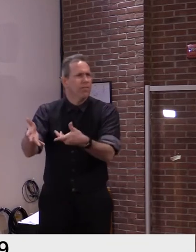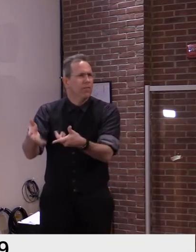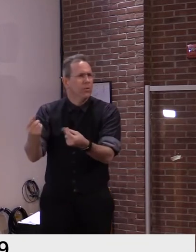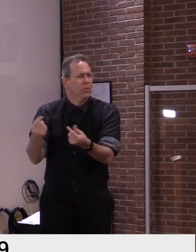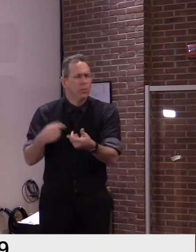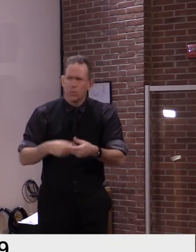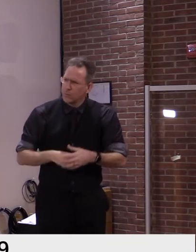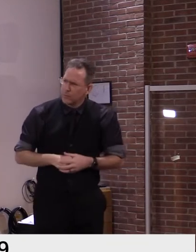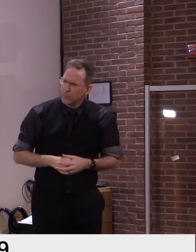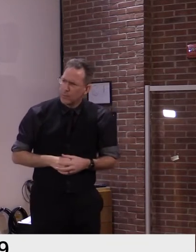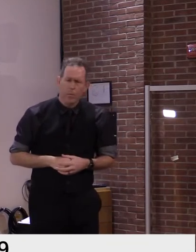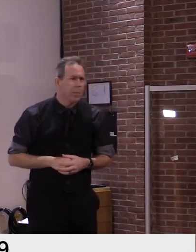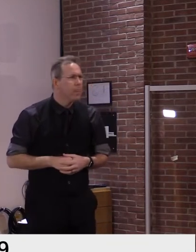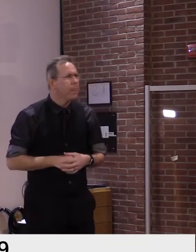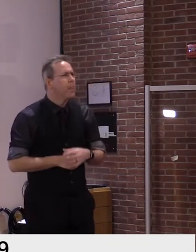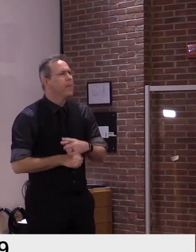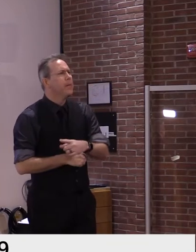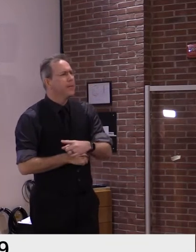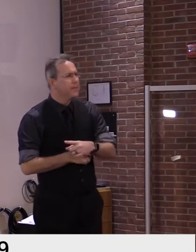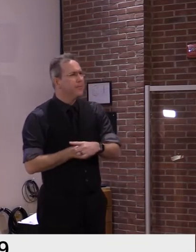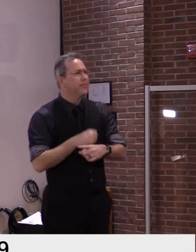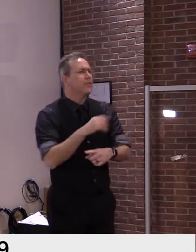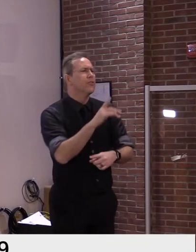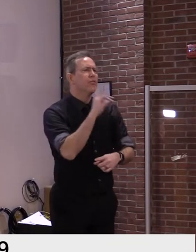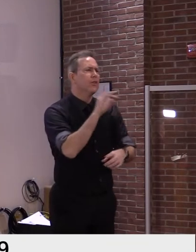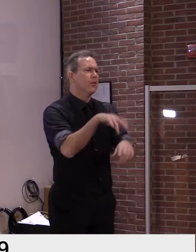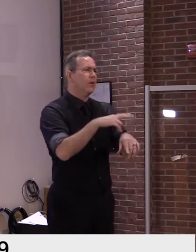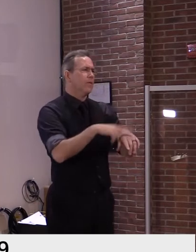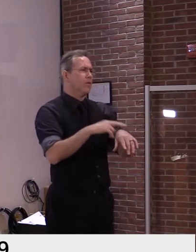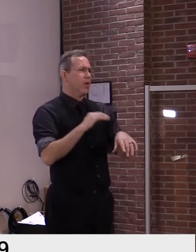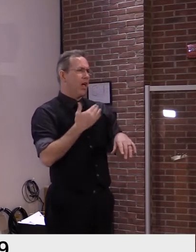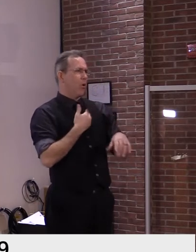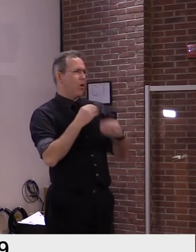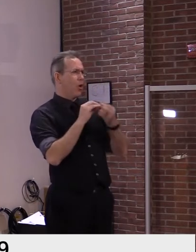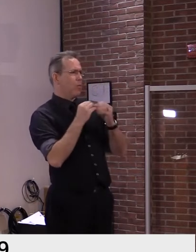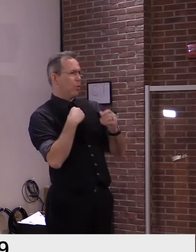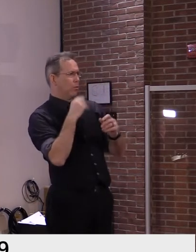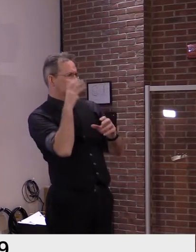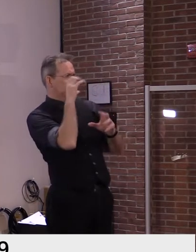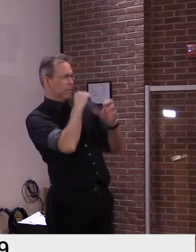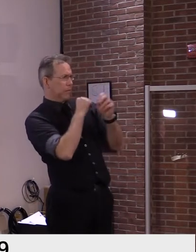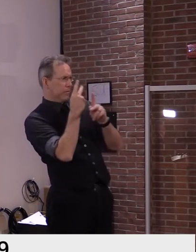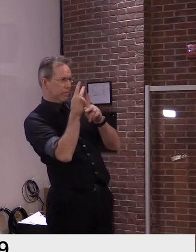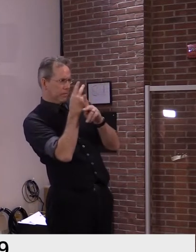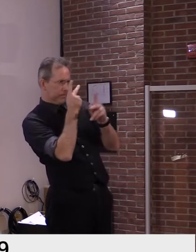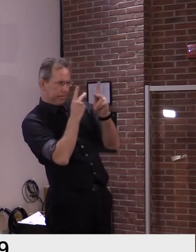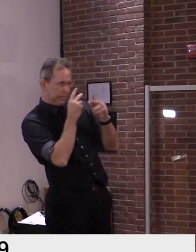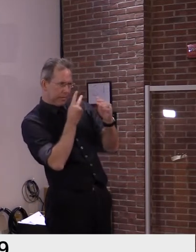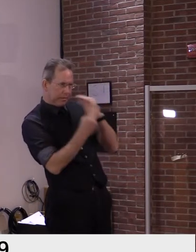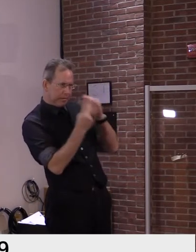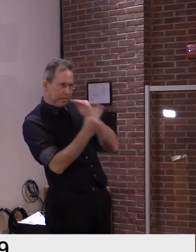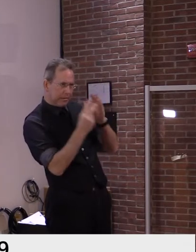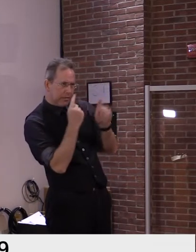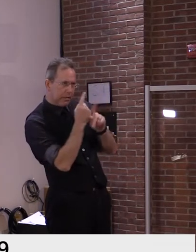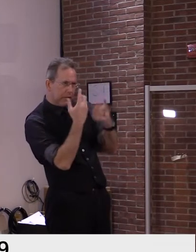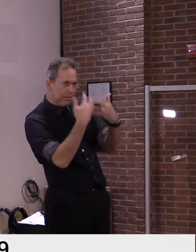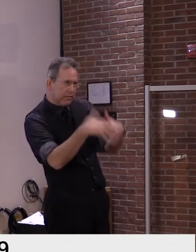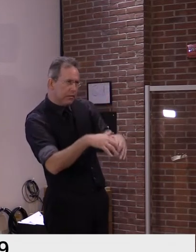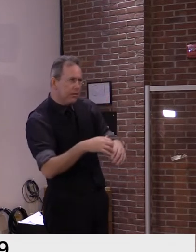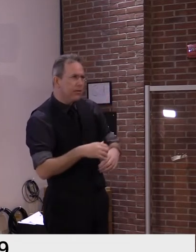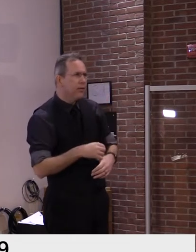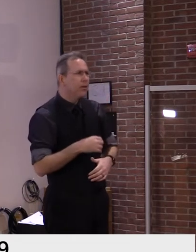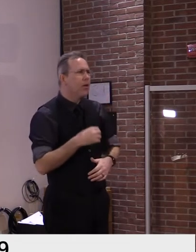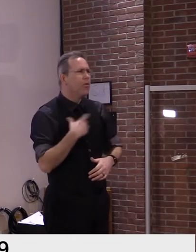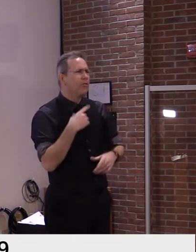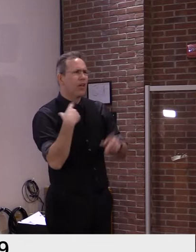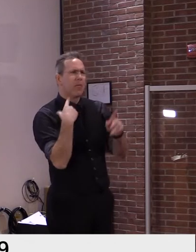used all the calculations that we have. We haven't diverted any of the main vaccine supply for those,